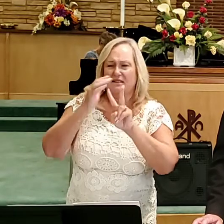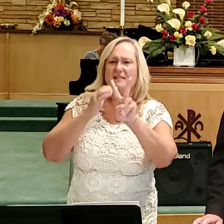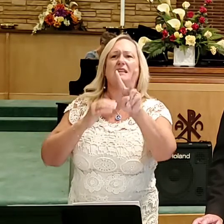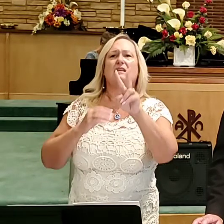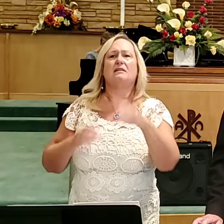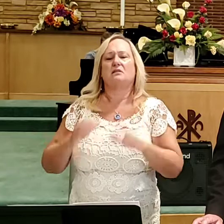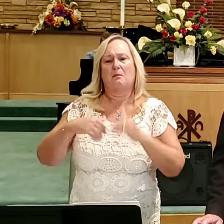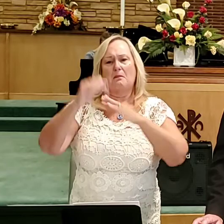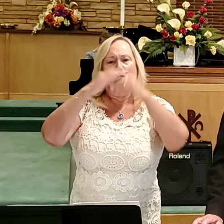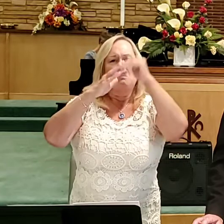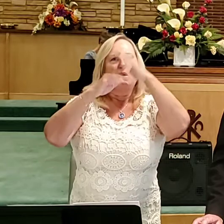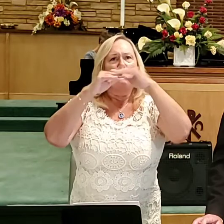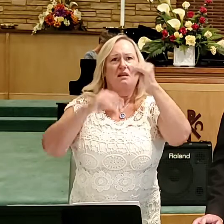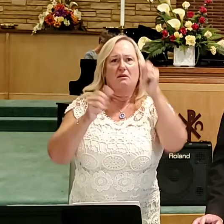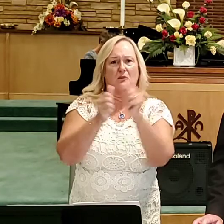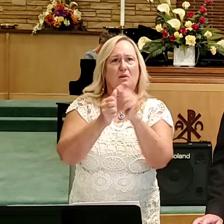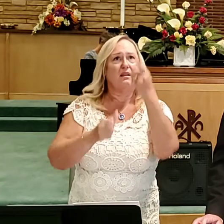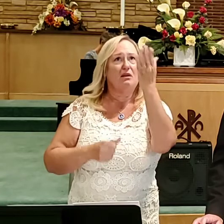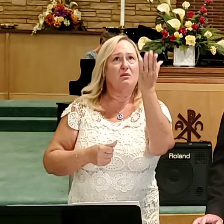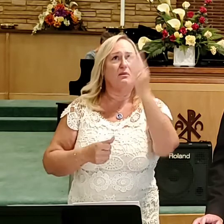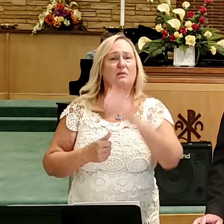it with you.